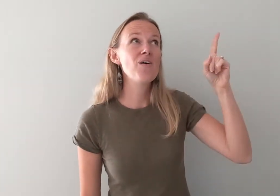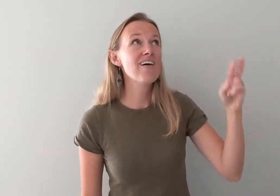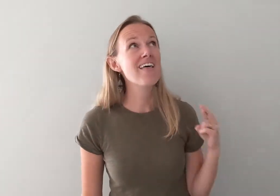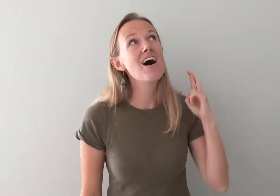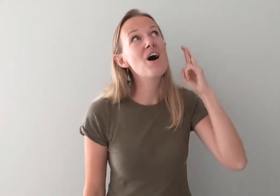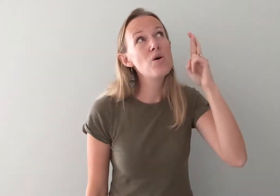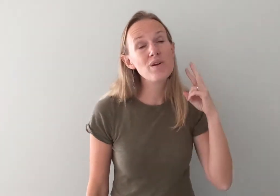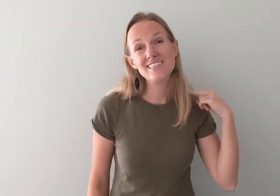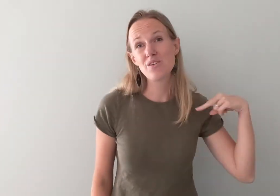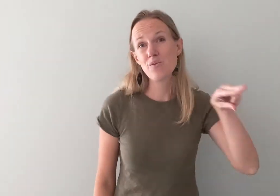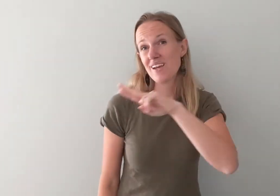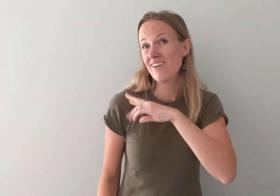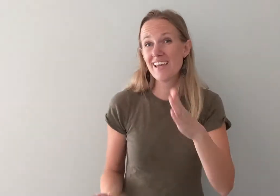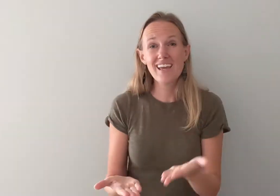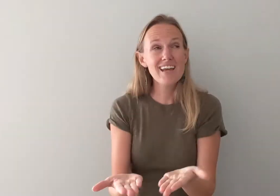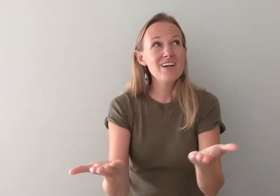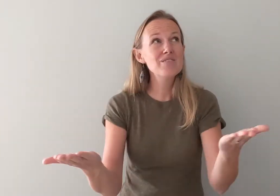You're the reason we're here.